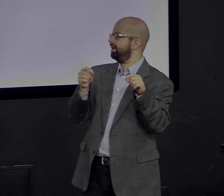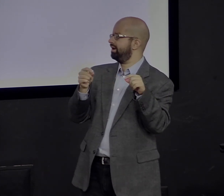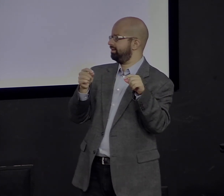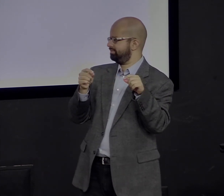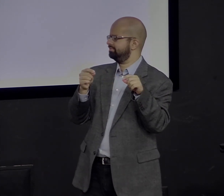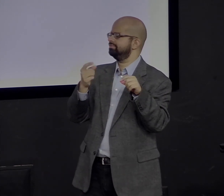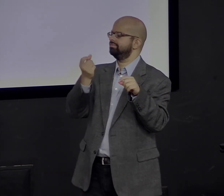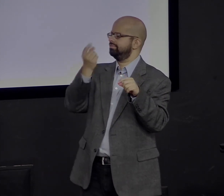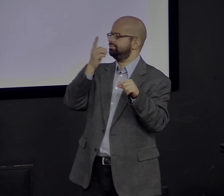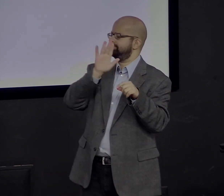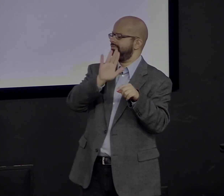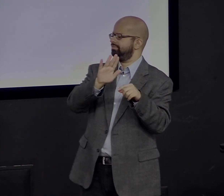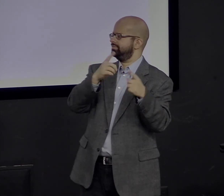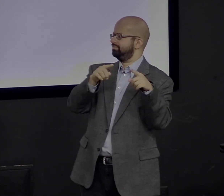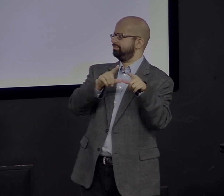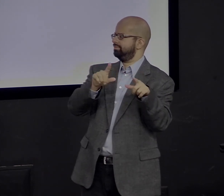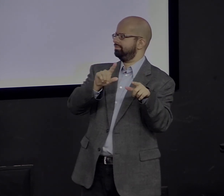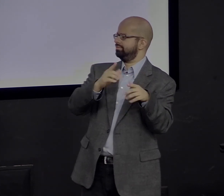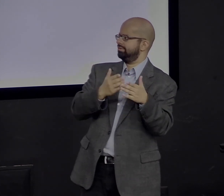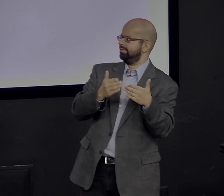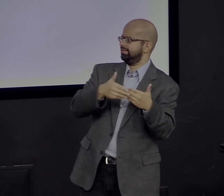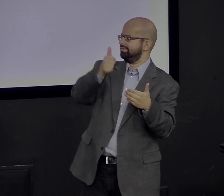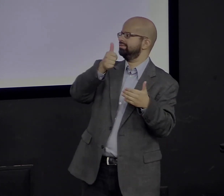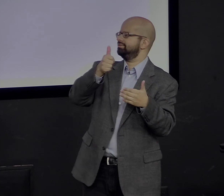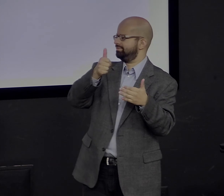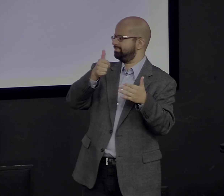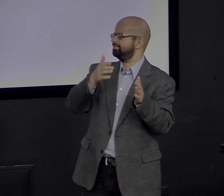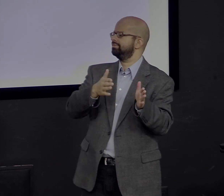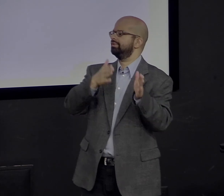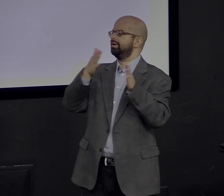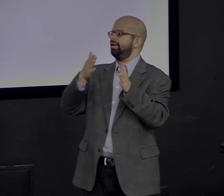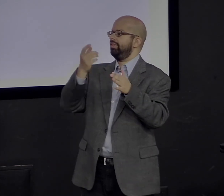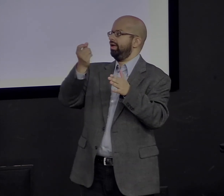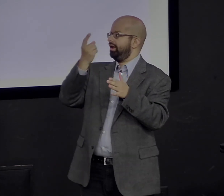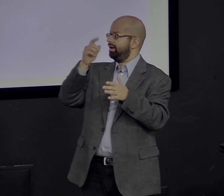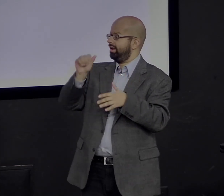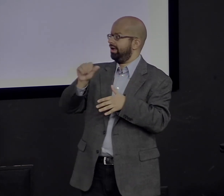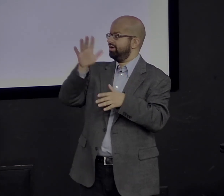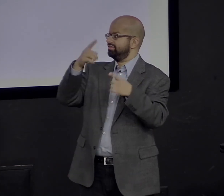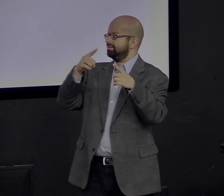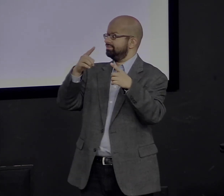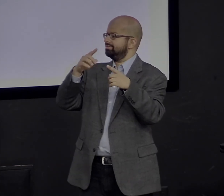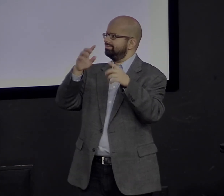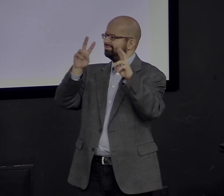So if there's an individual from Japan who's grown up using Japanese sign language,